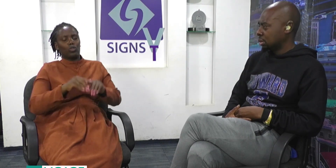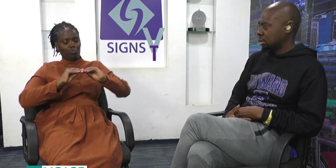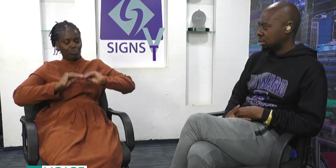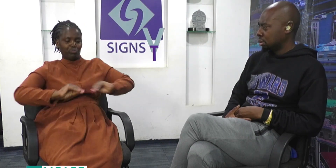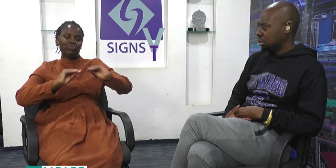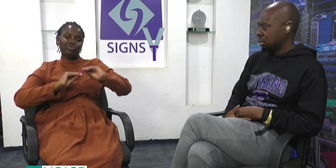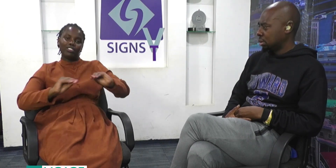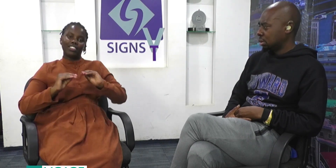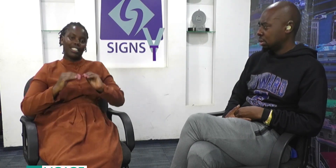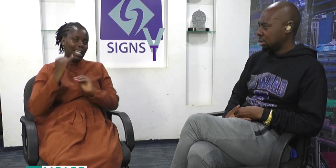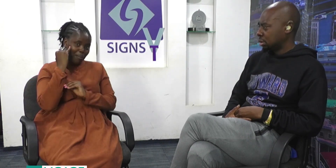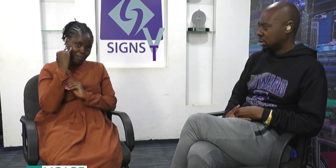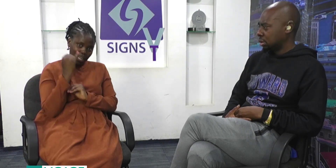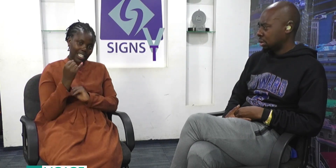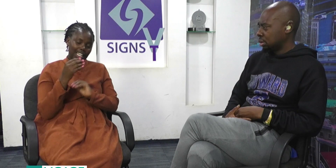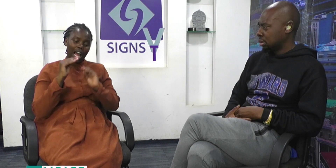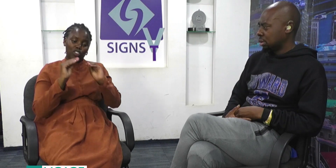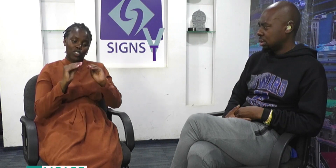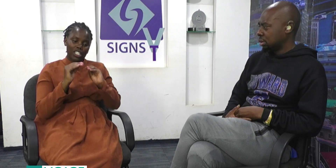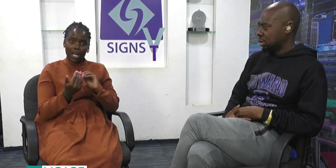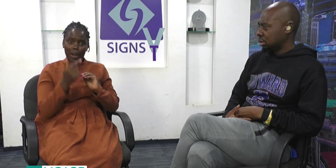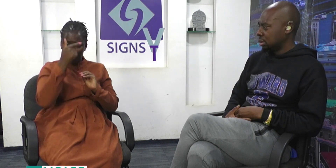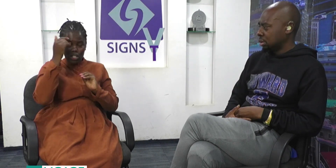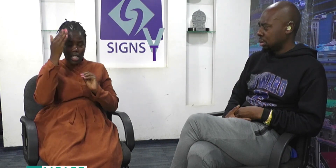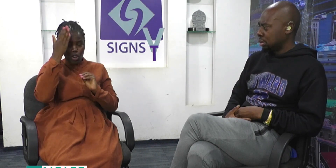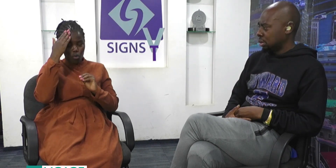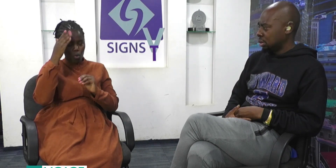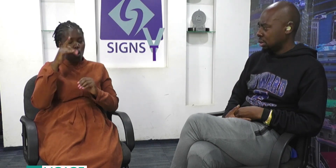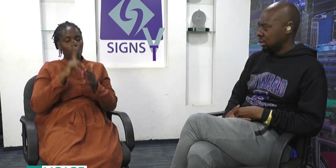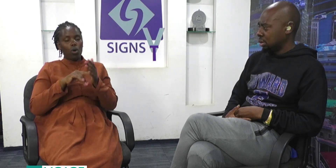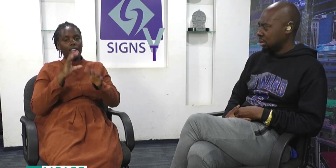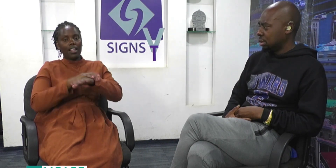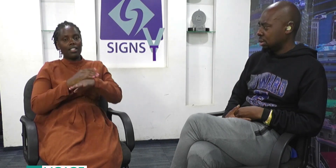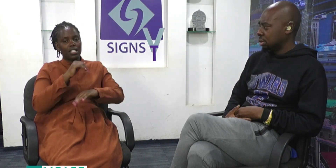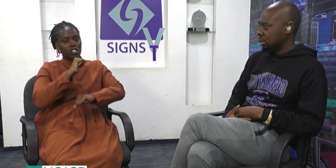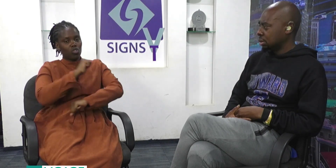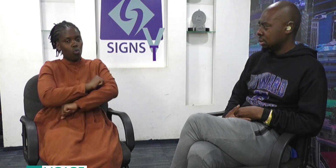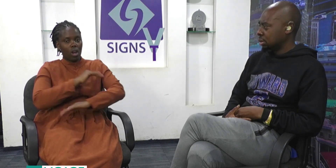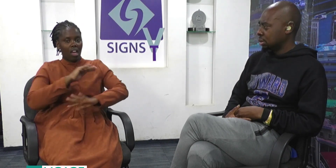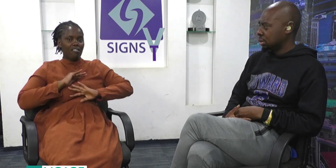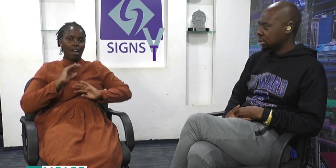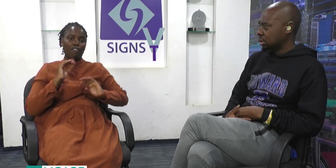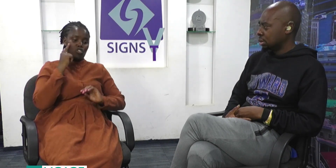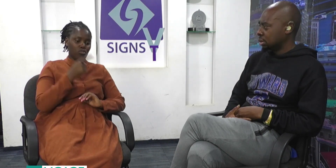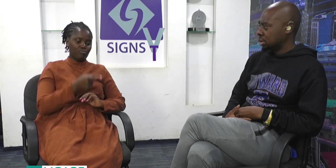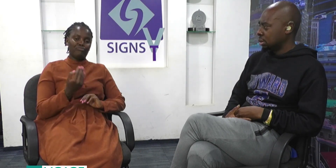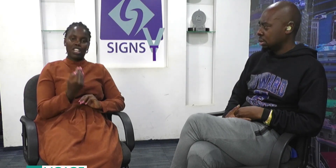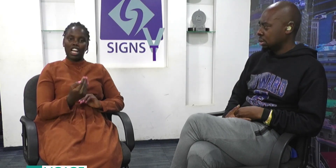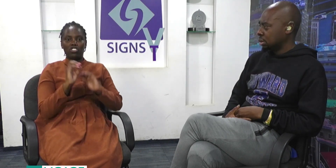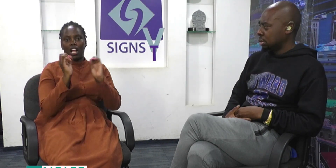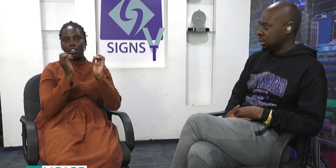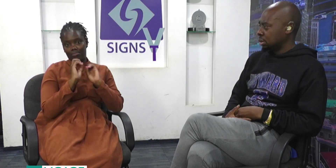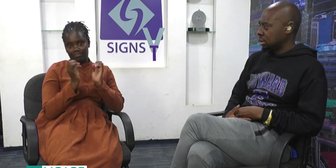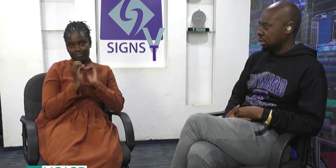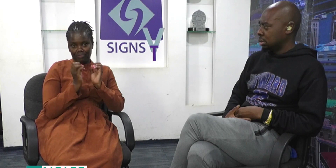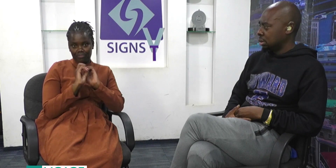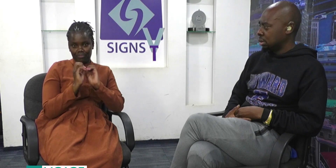we really need a lot of training. Imagine teaching a child. We don't even have enough teachers